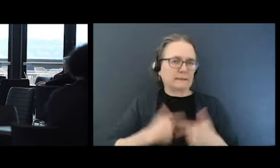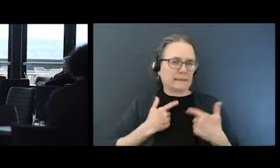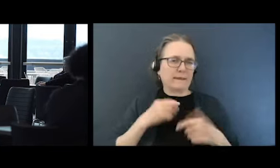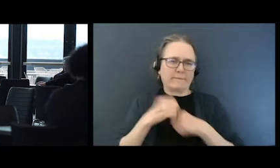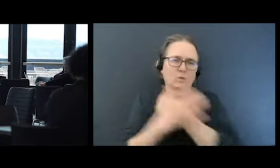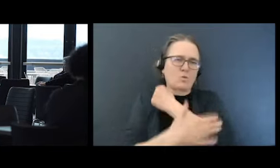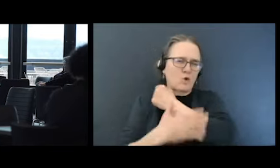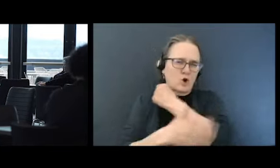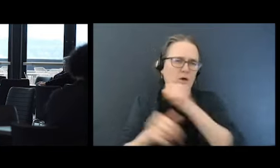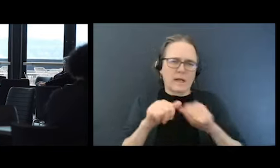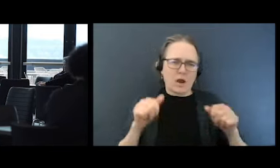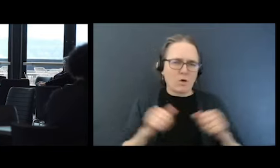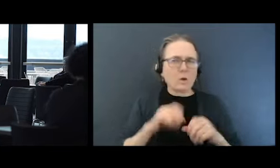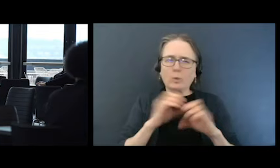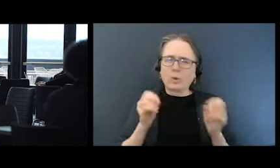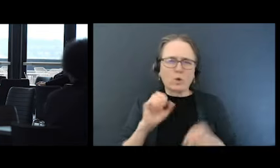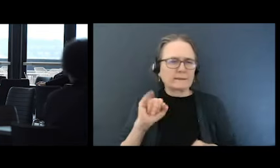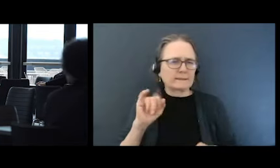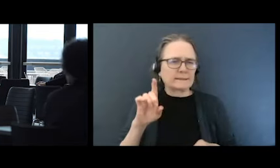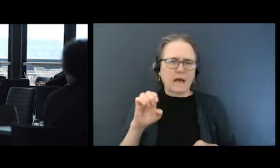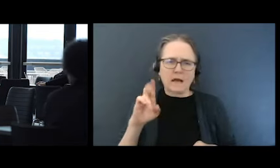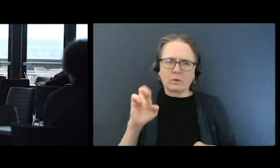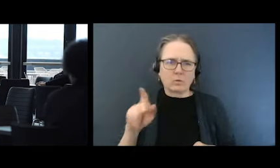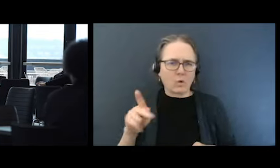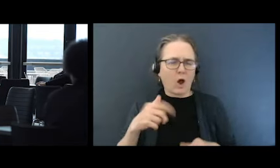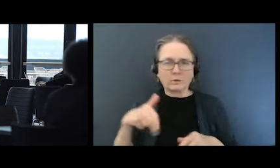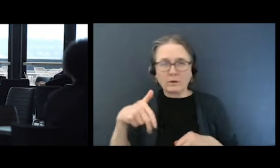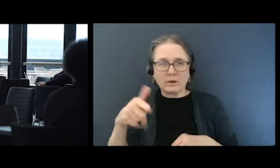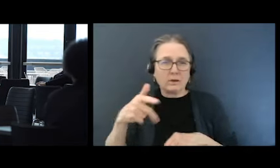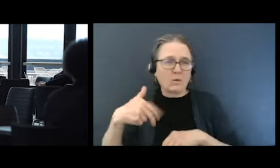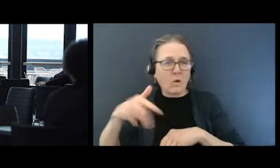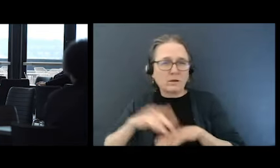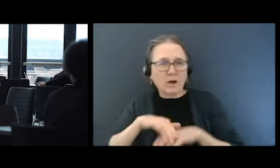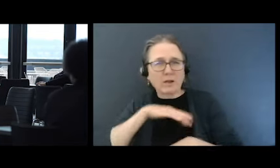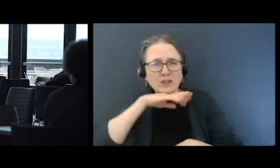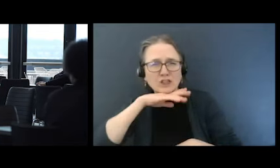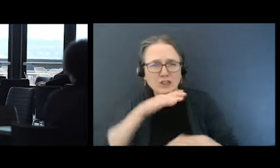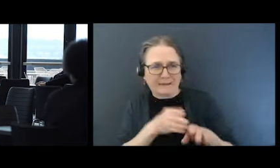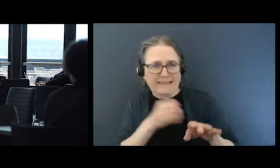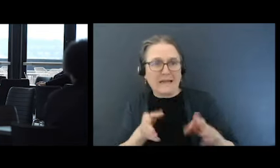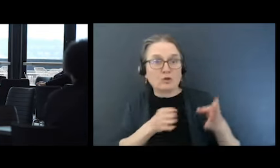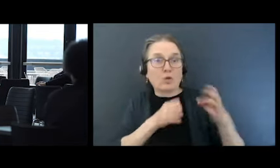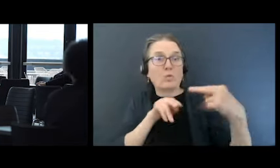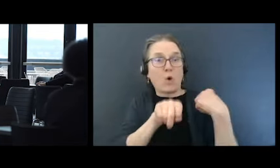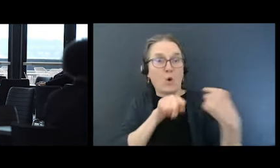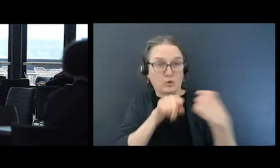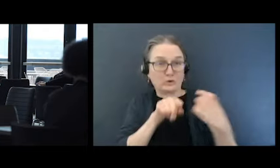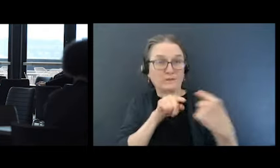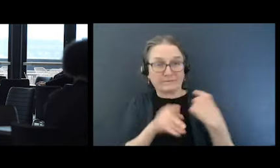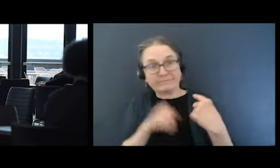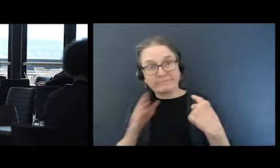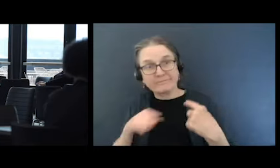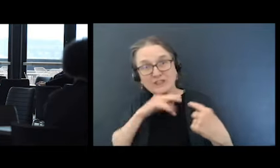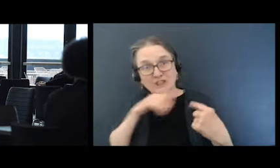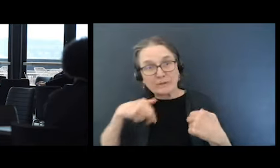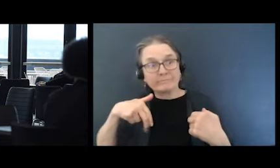to opportunity is, one time I was working with a grant writer about a project for a computer lab aimed at people